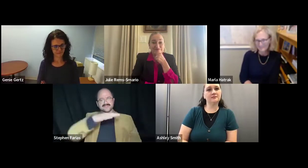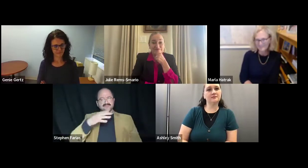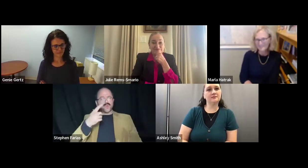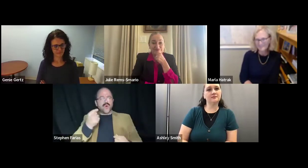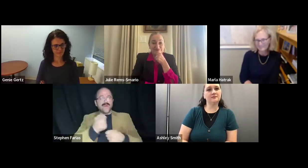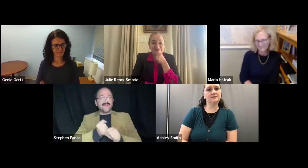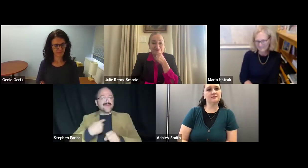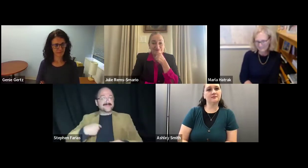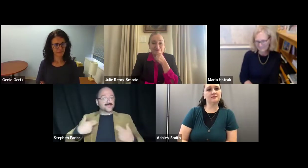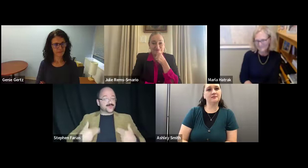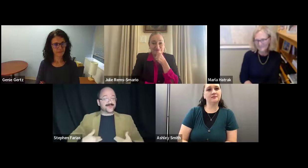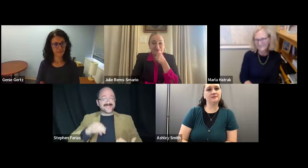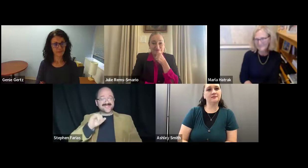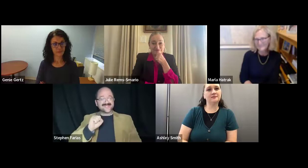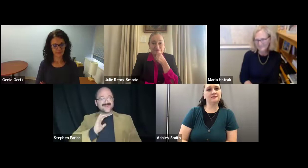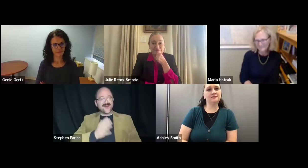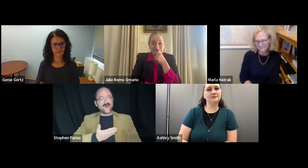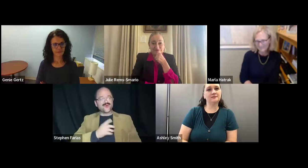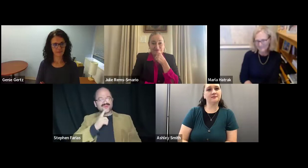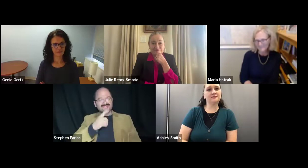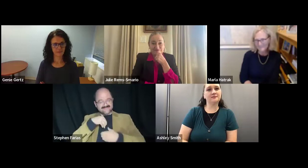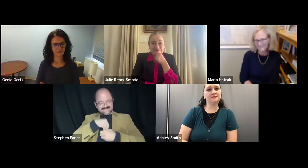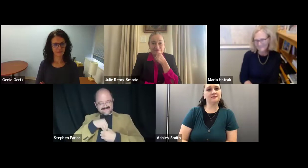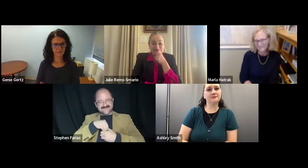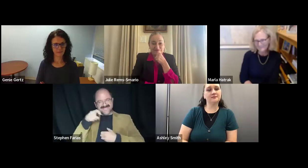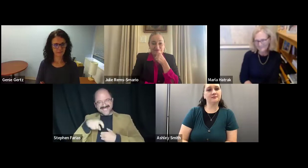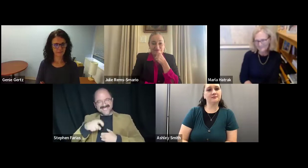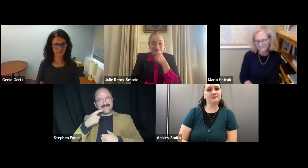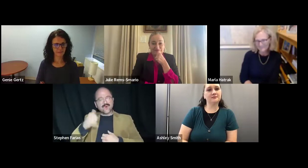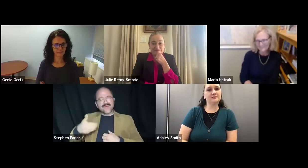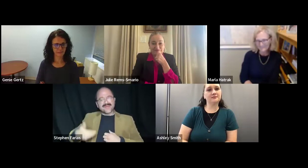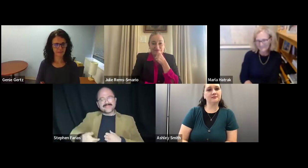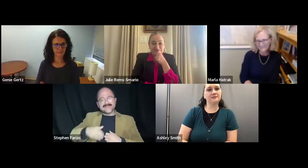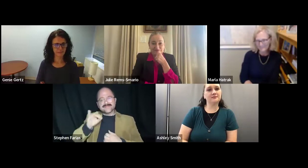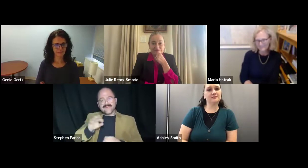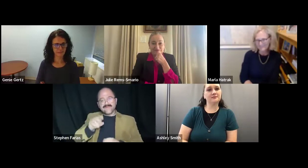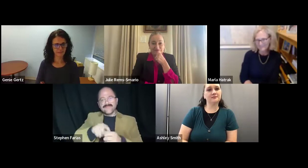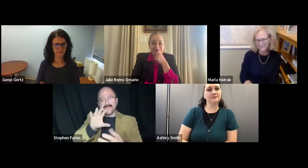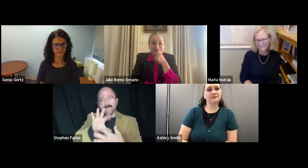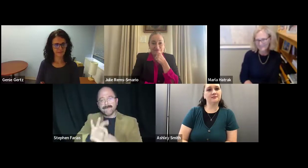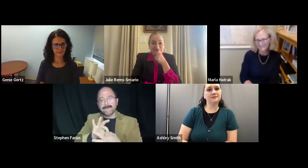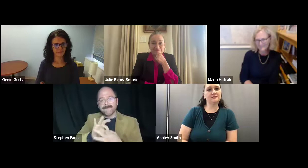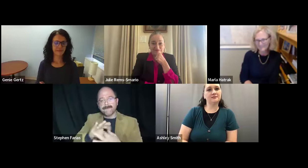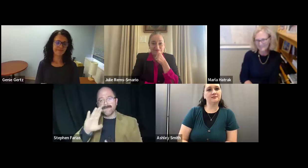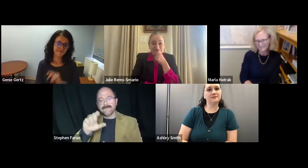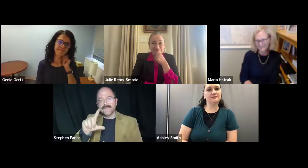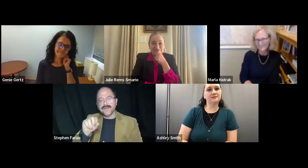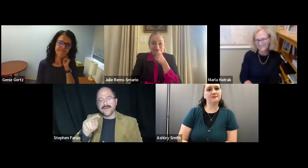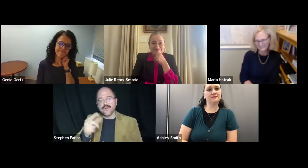felt that those words were resounding, and that it's what makes us human is our innate need to